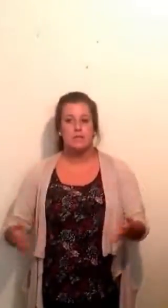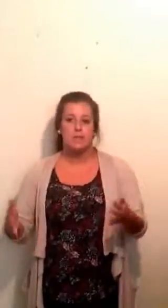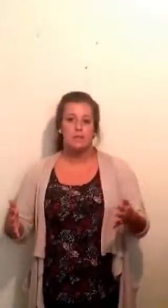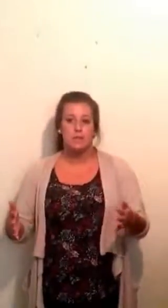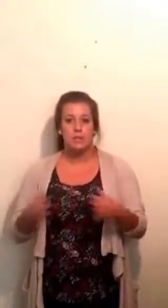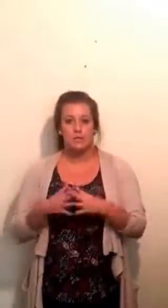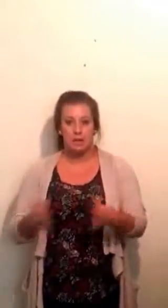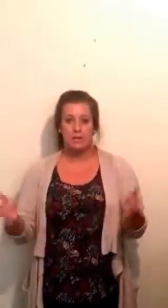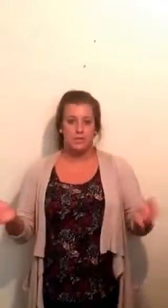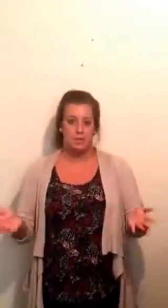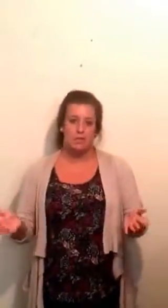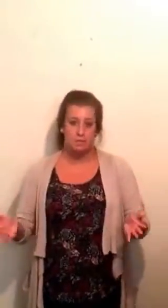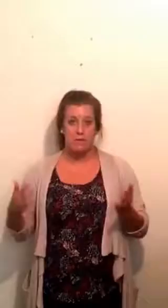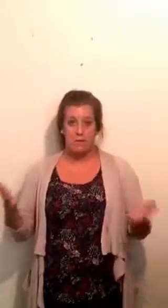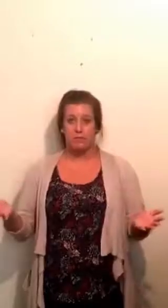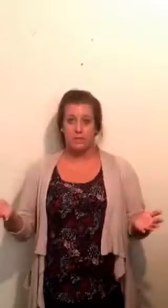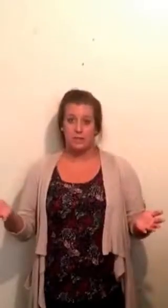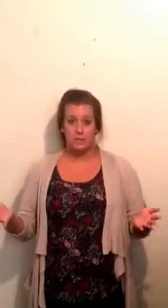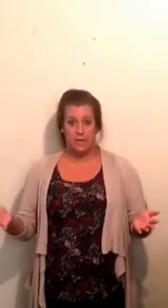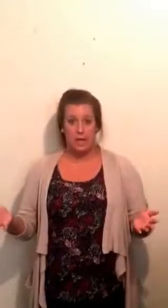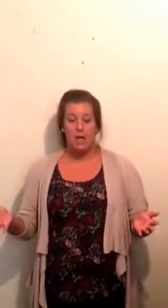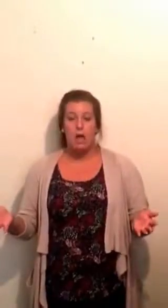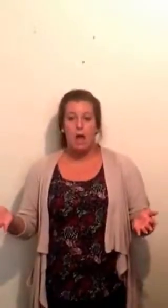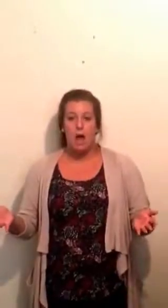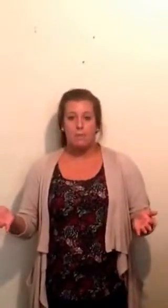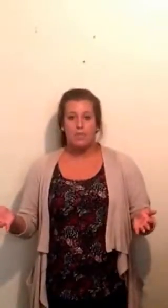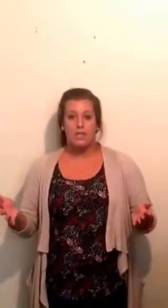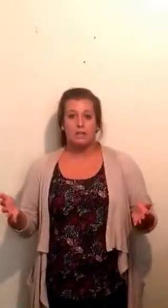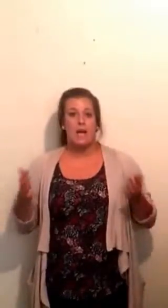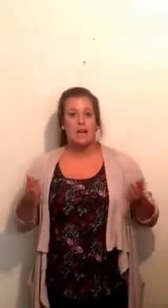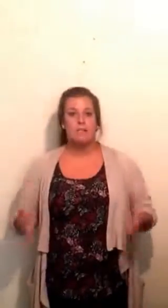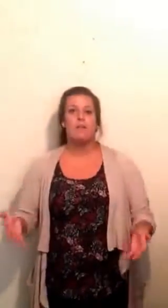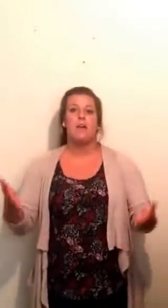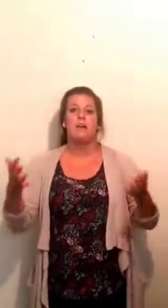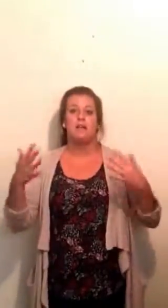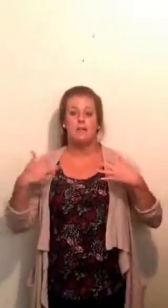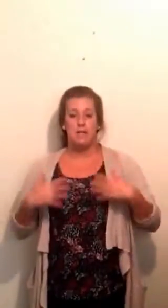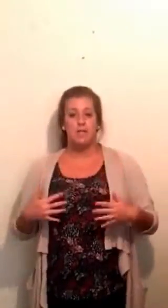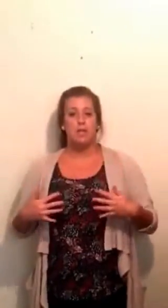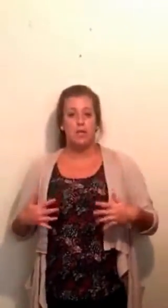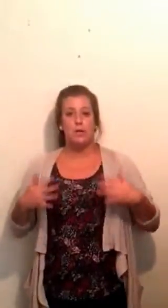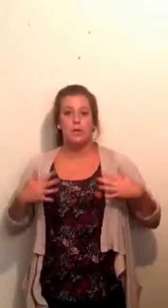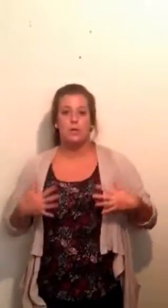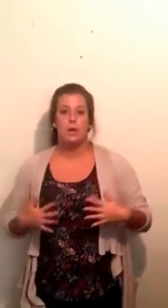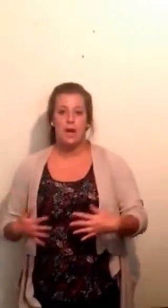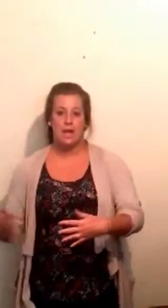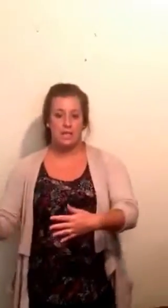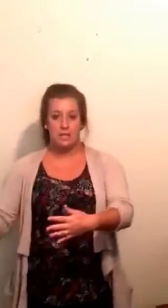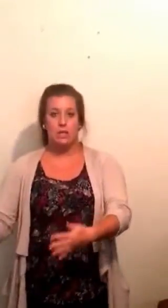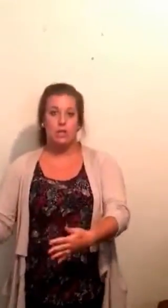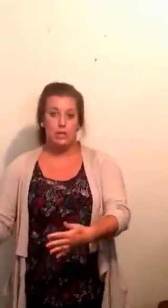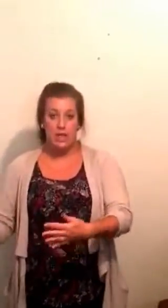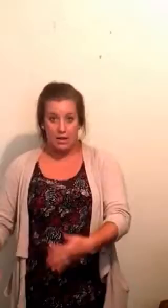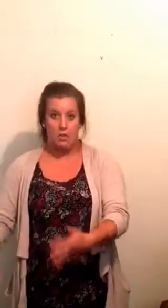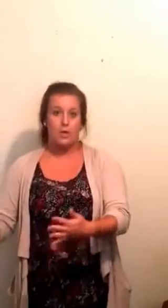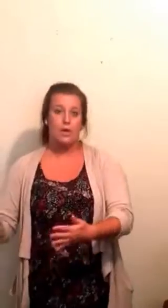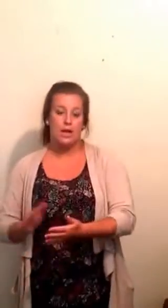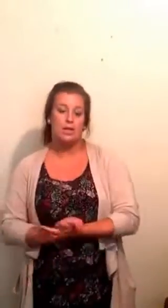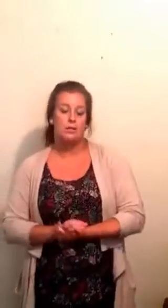very much allowing the students to be involved in their learning. She did a lot of, let me show you, go ahead and now you can go ahead and do it